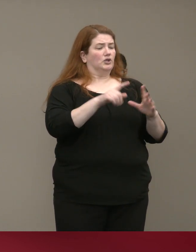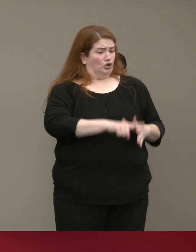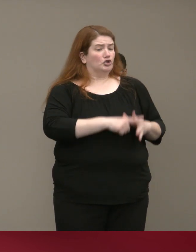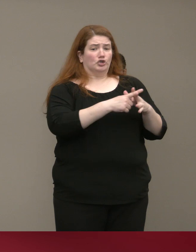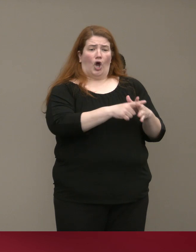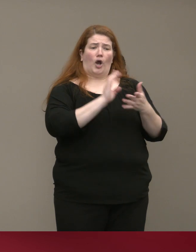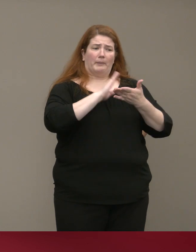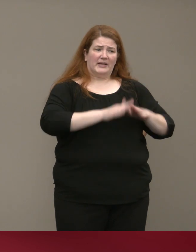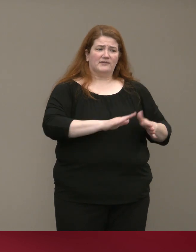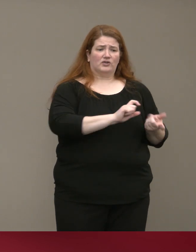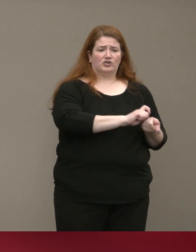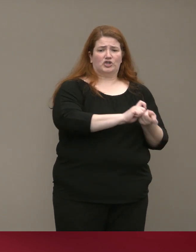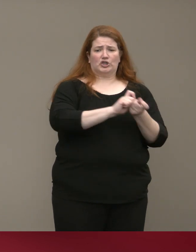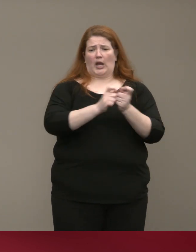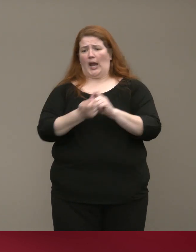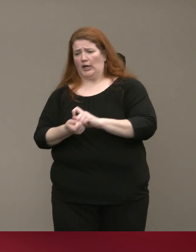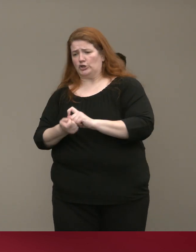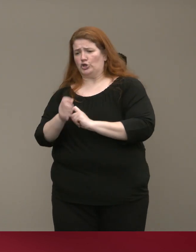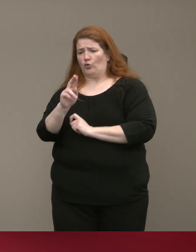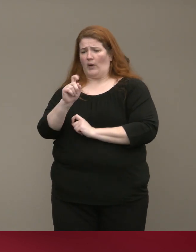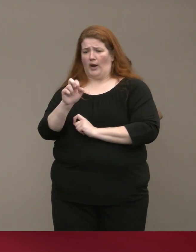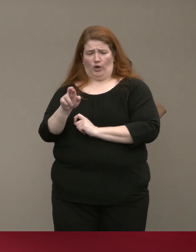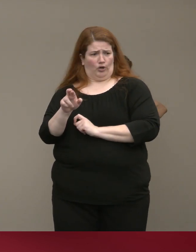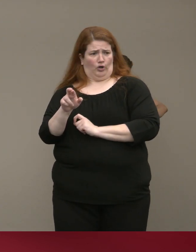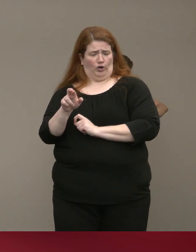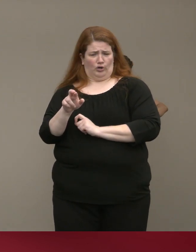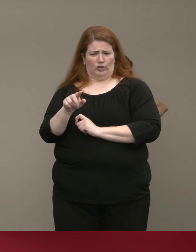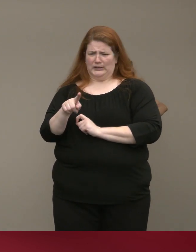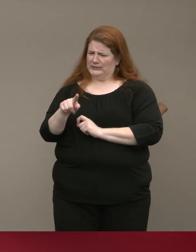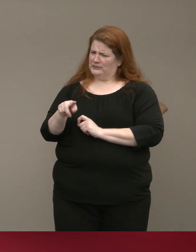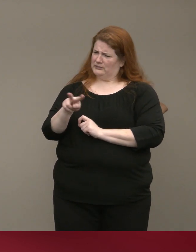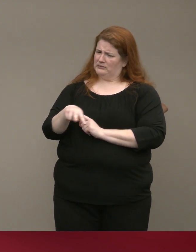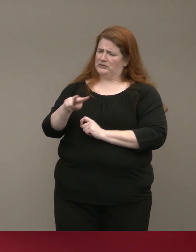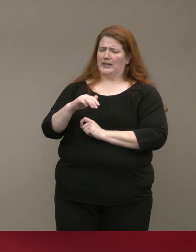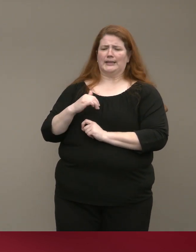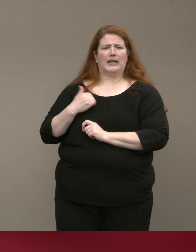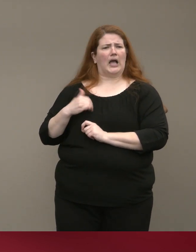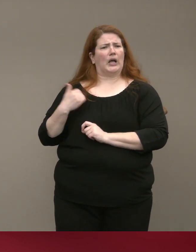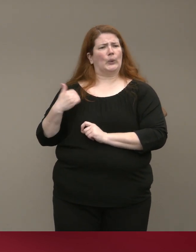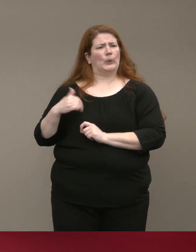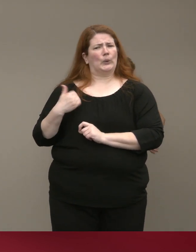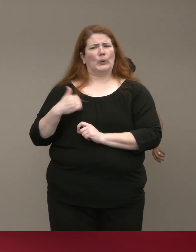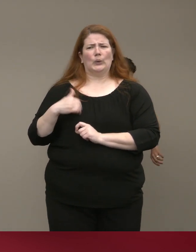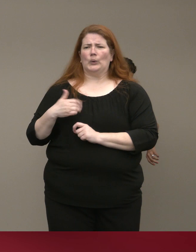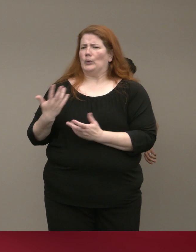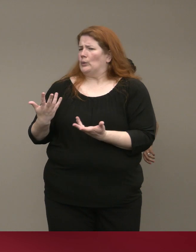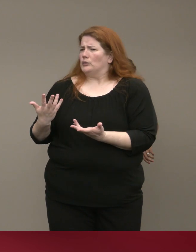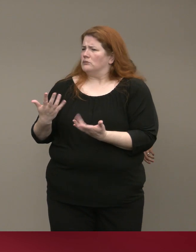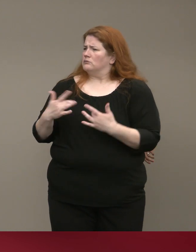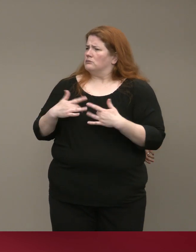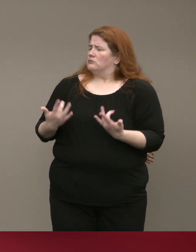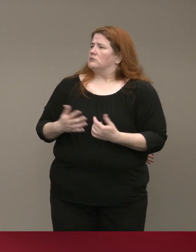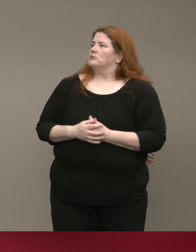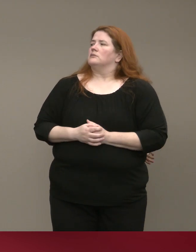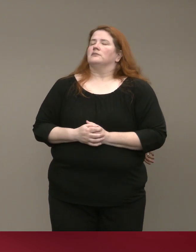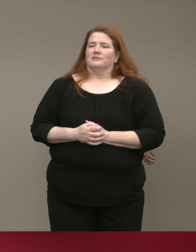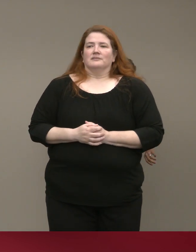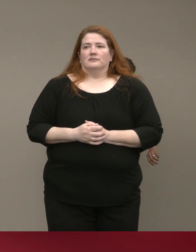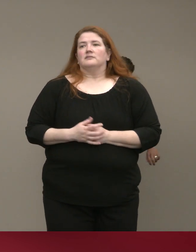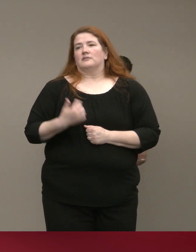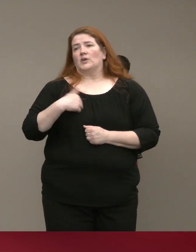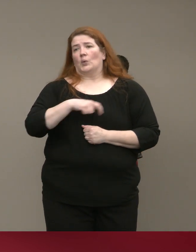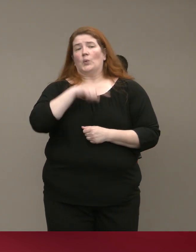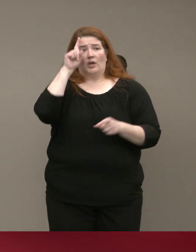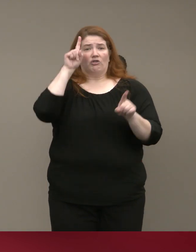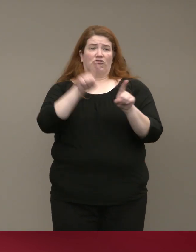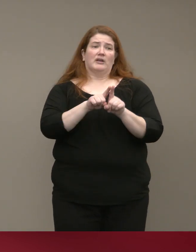and it seemed that they were very young. Can you speak to that? I think that's consistent. I think we would agree